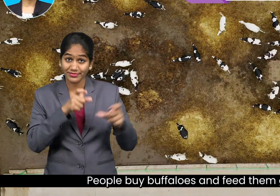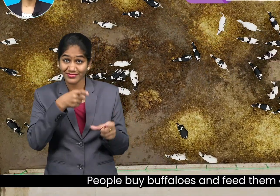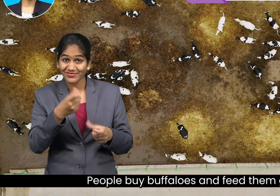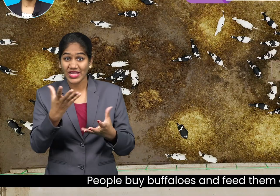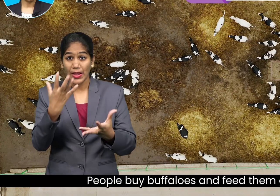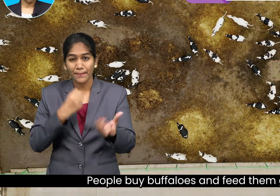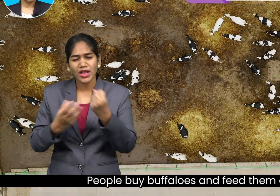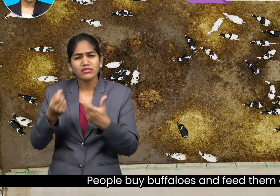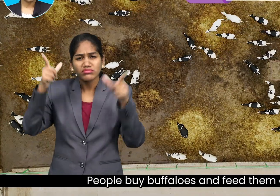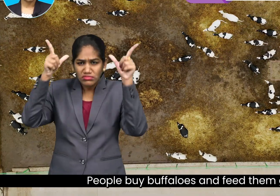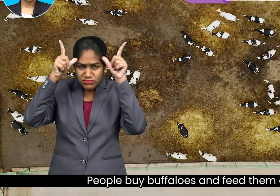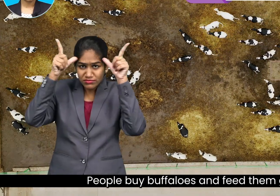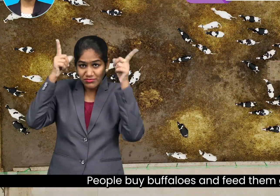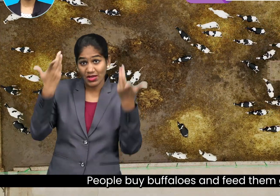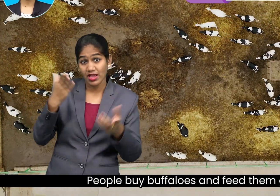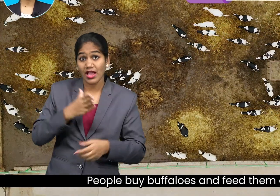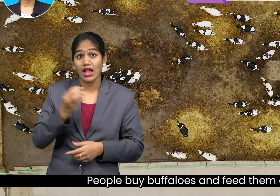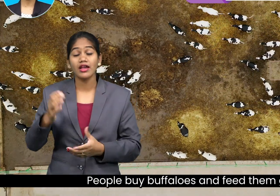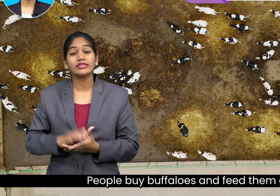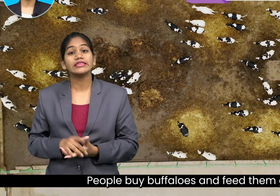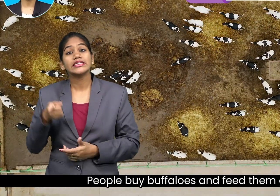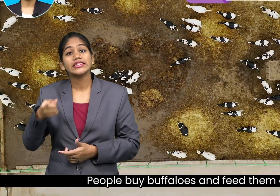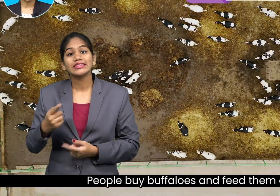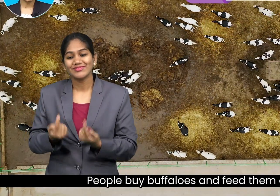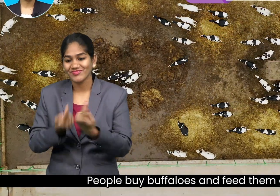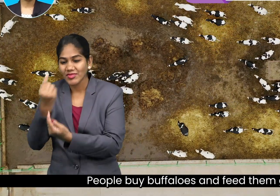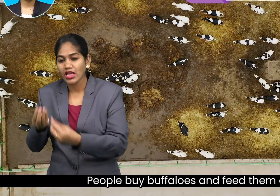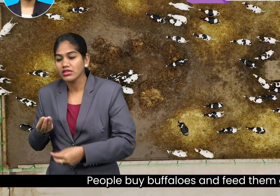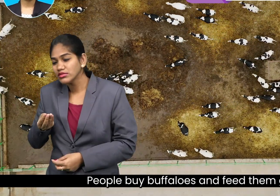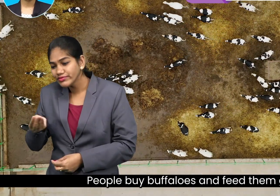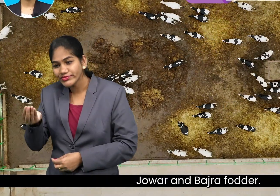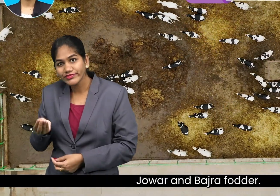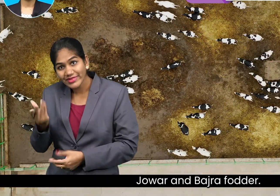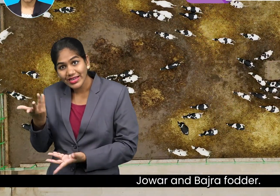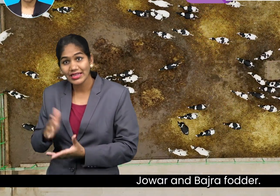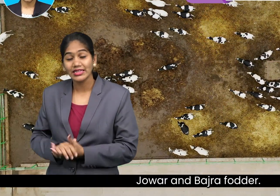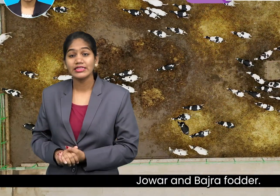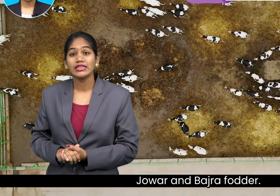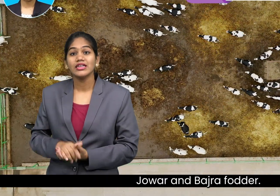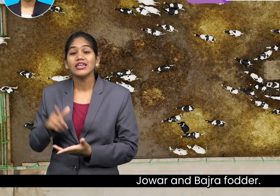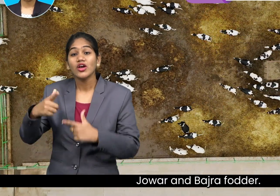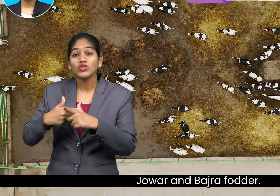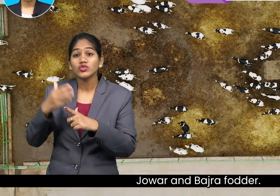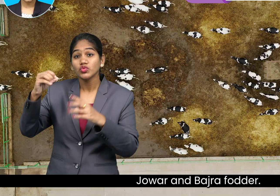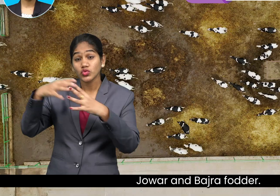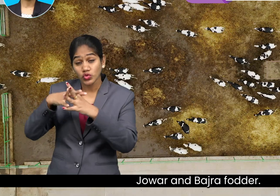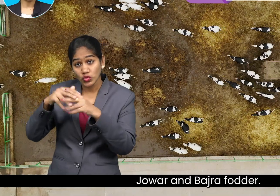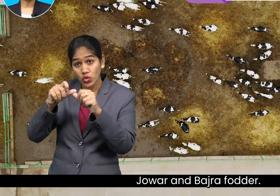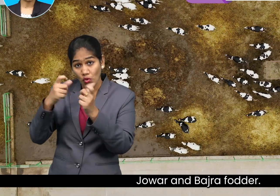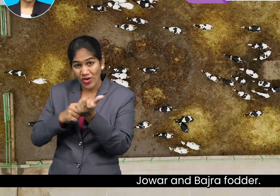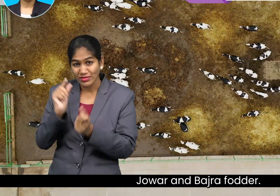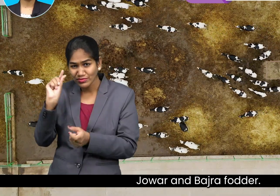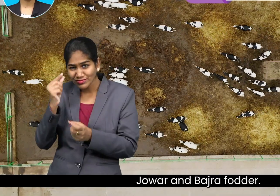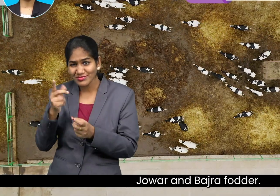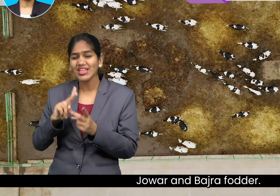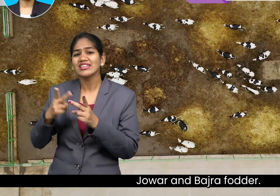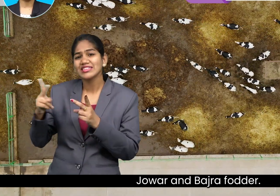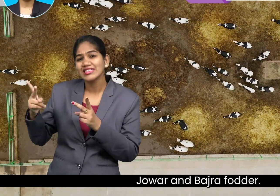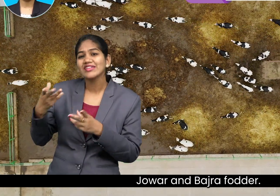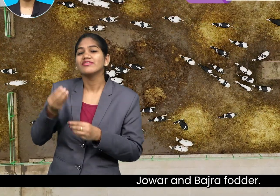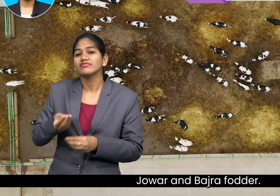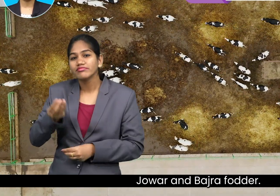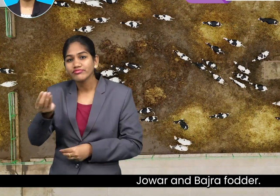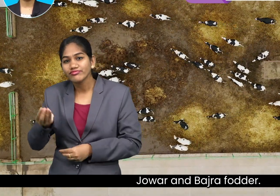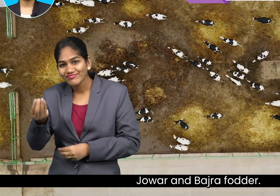People buy buffaloes and feed them grass, jawar, and bajra fodder.